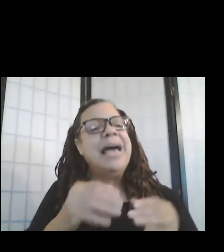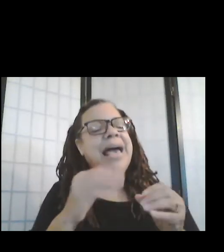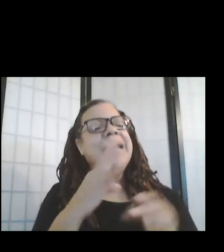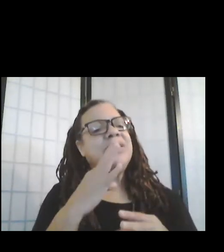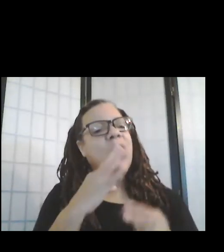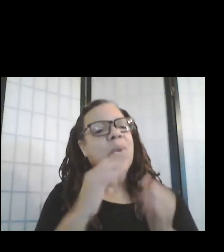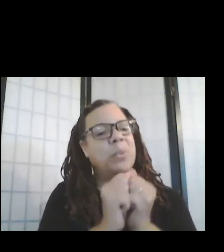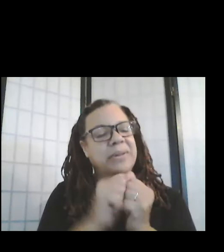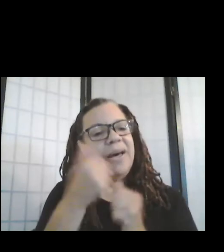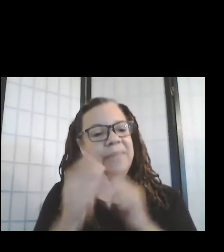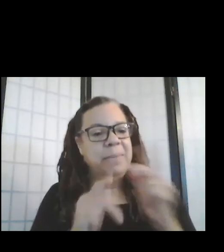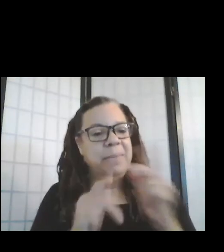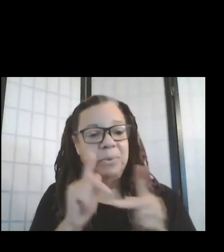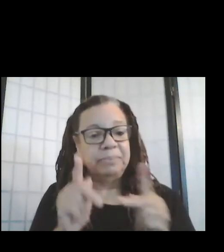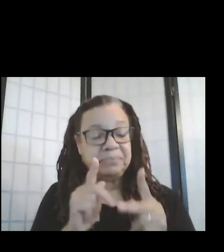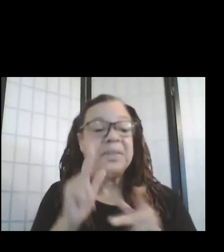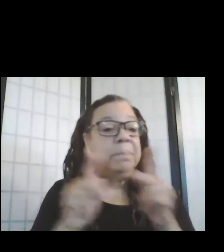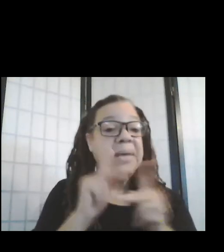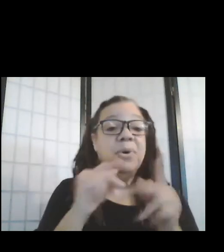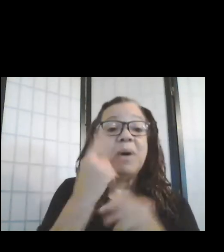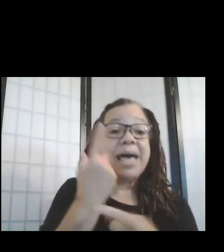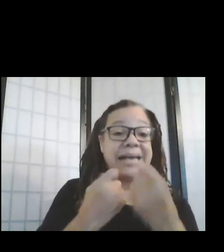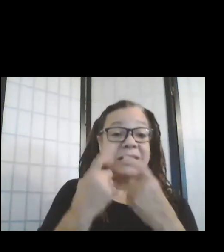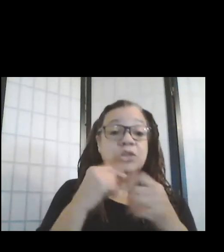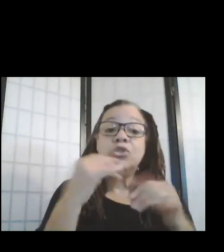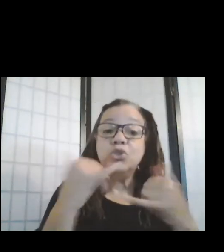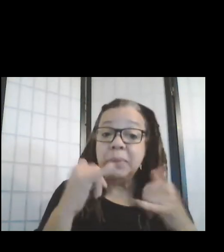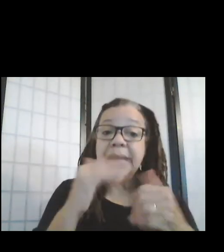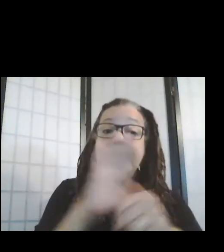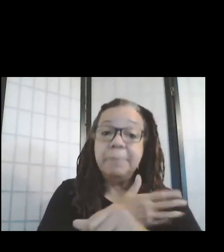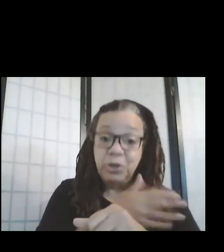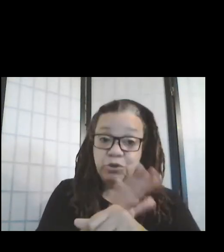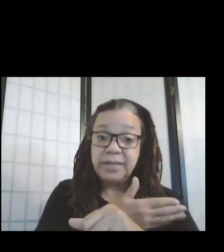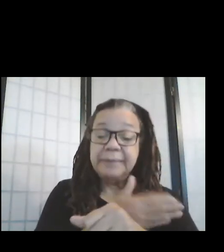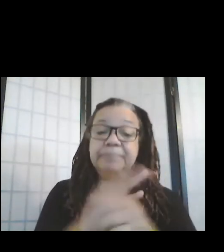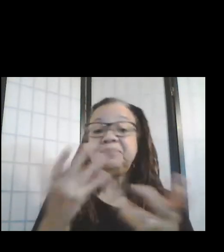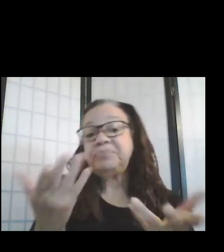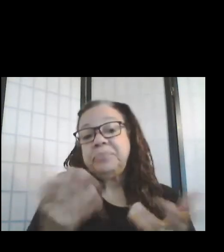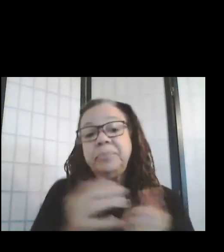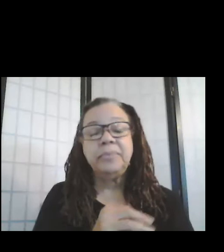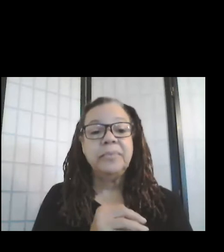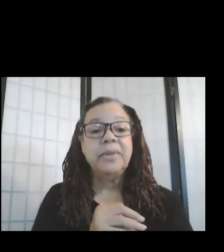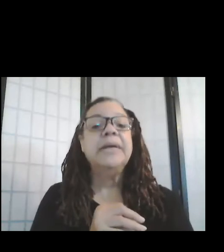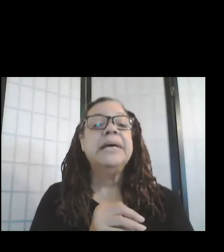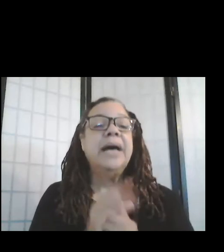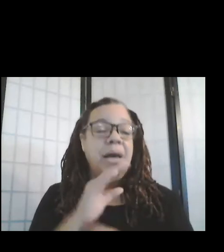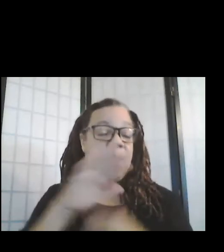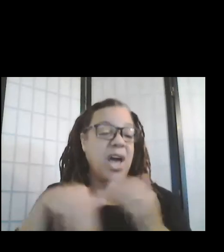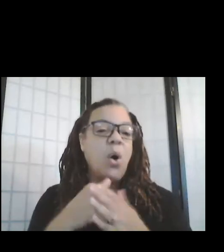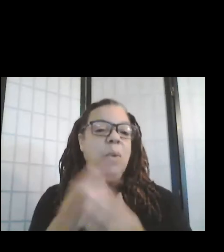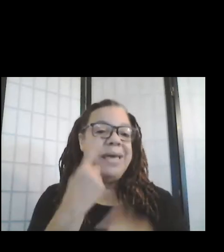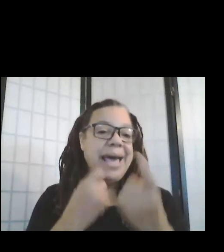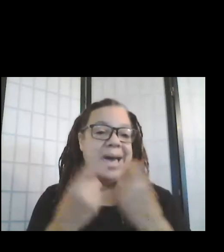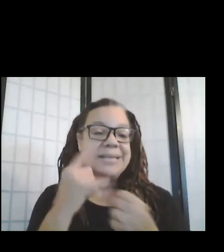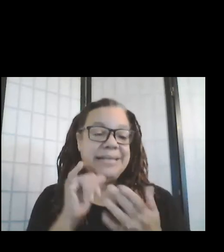And it's not an uncommon question that people ask each other: do you play a musical instrument? We all get asked that from time to time. And